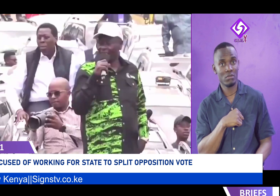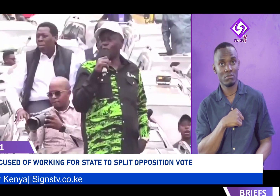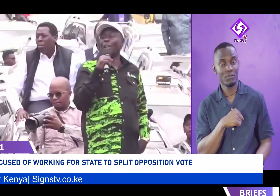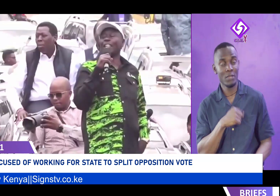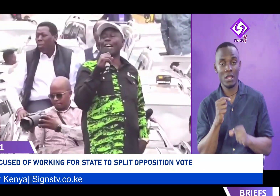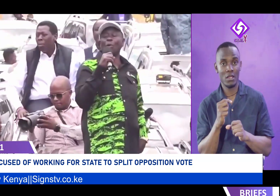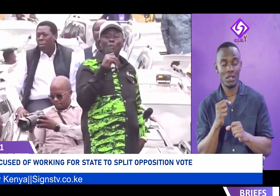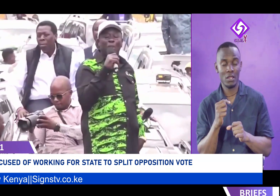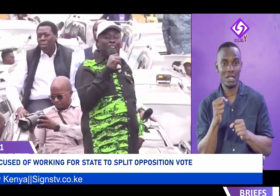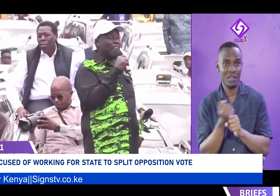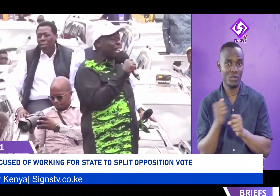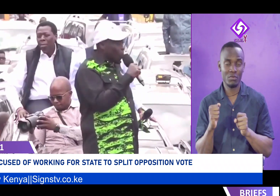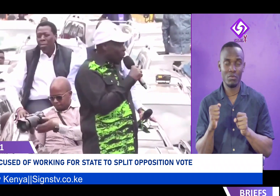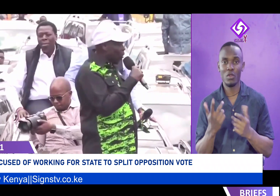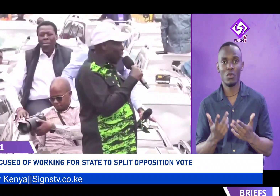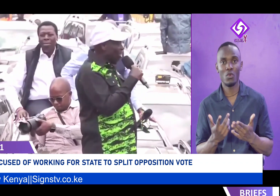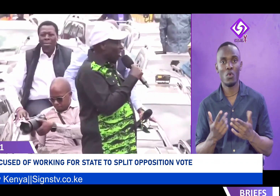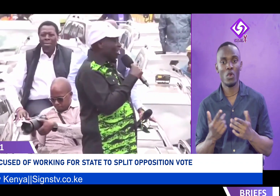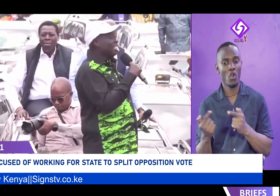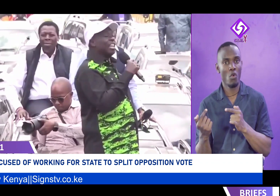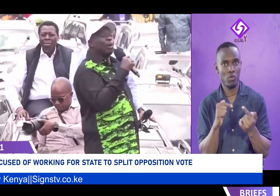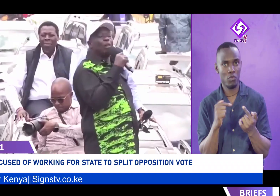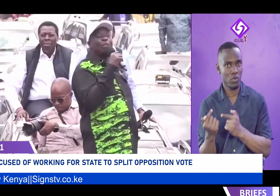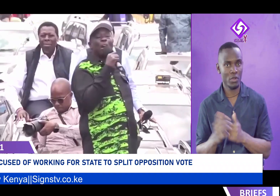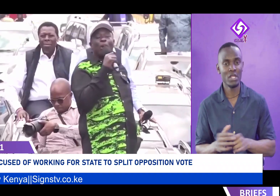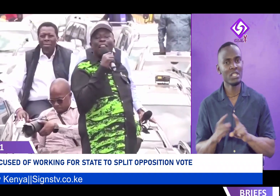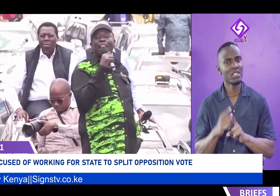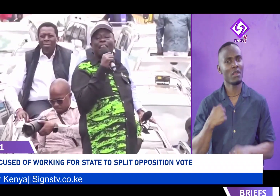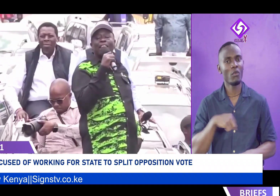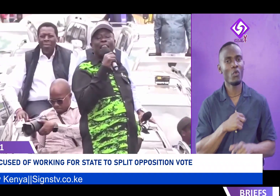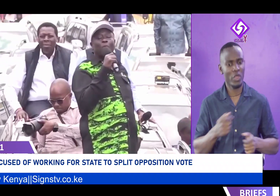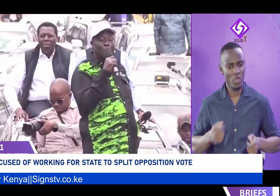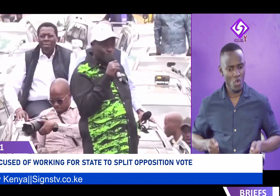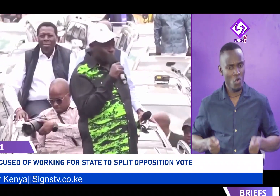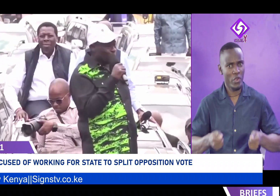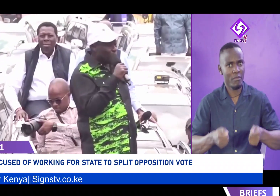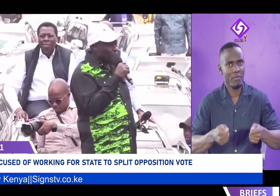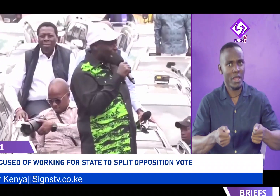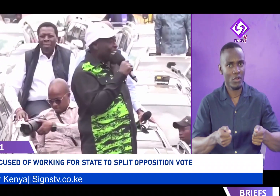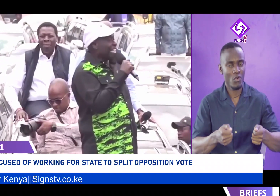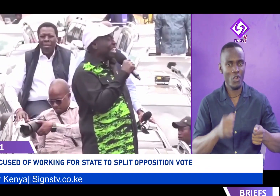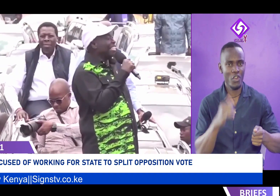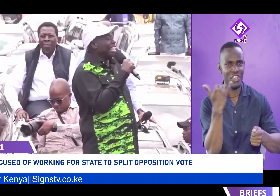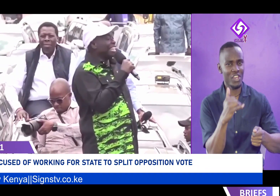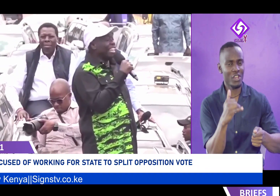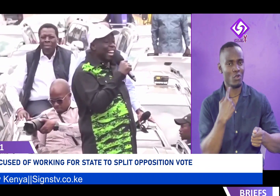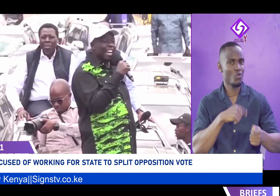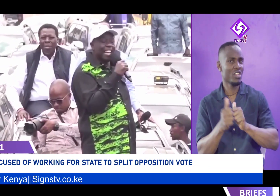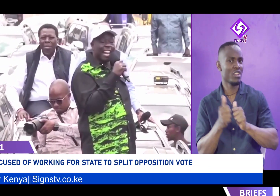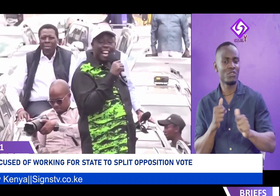Na tumekataa wheelbarrow ile ya yellow. Sasa iko ka wheelbarrow anatengeneza ya blue. Anatengeneza ingine ya